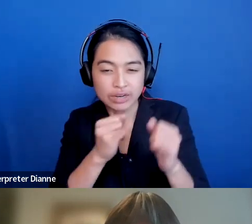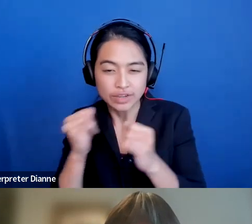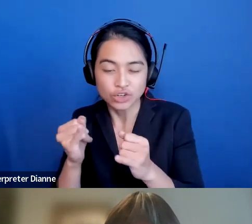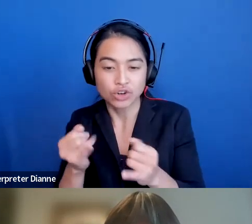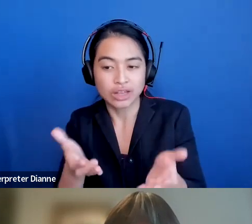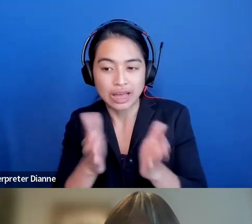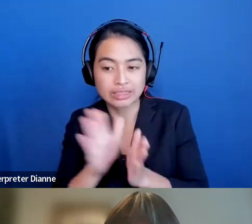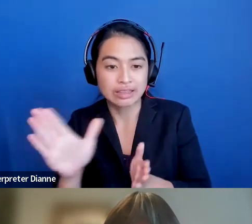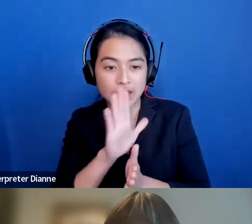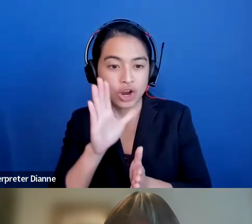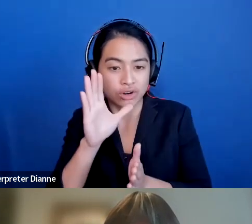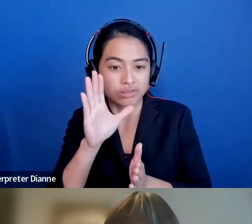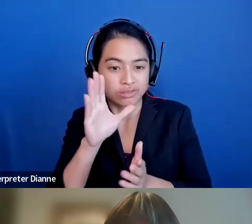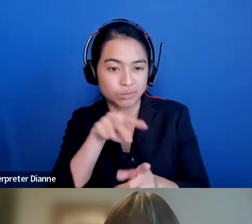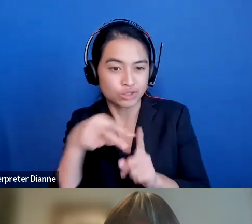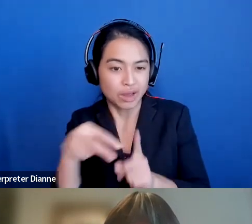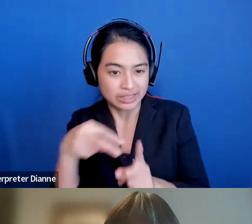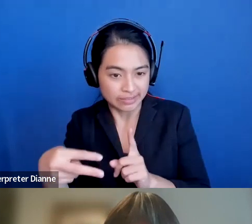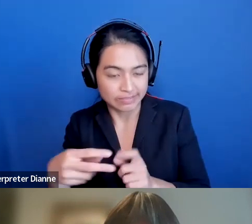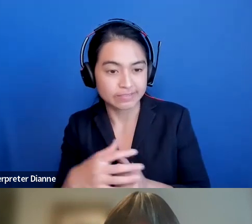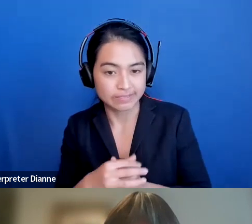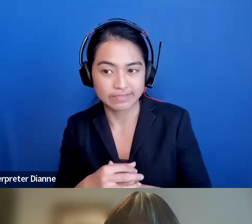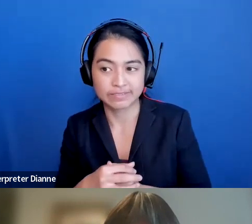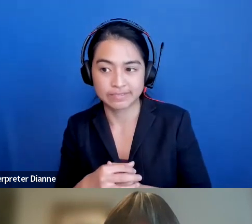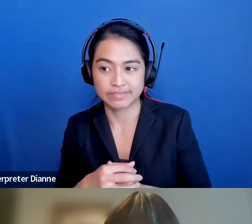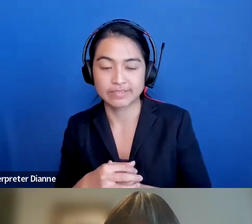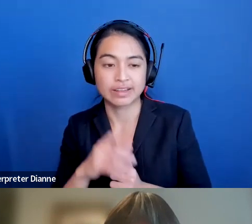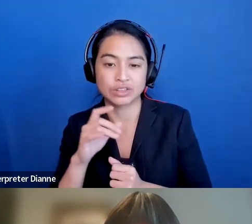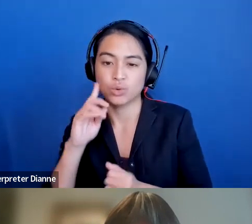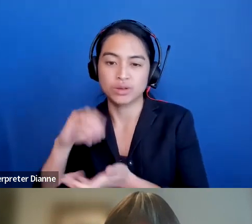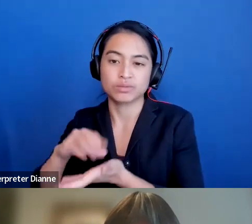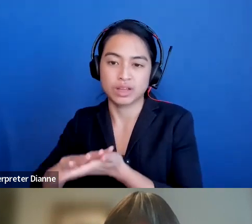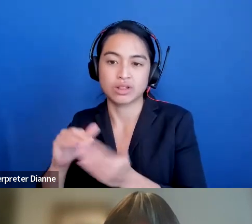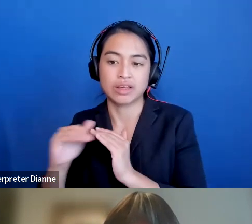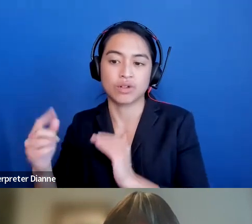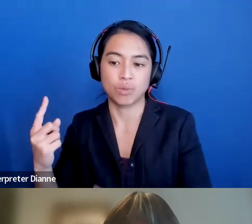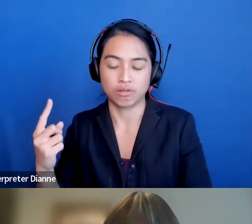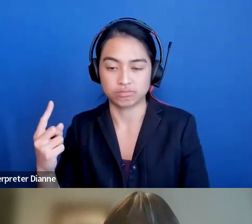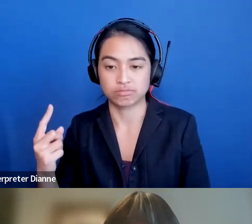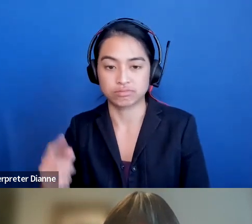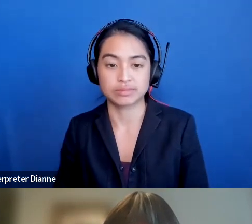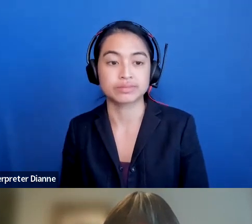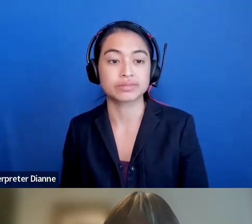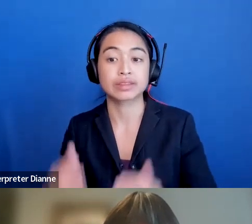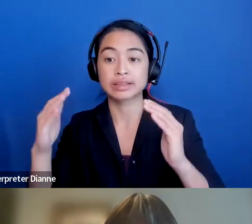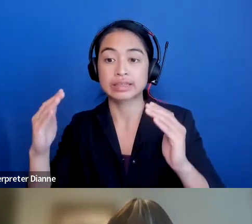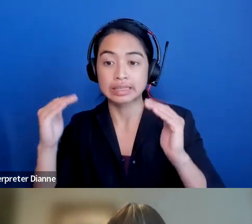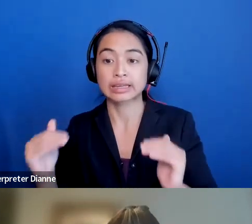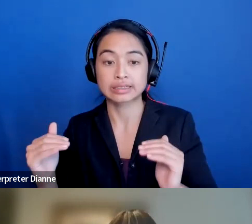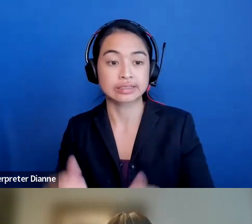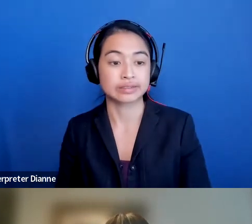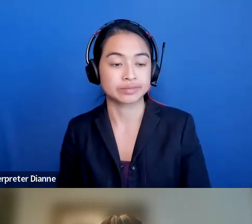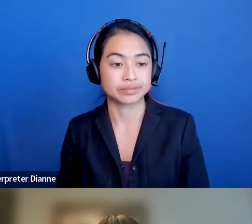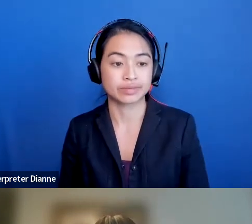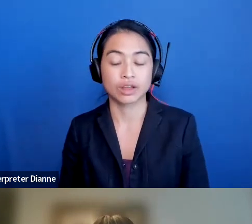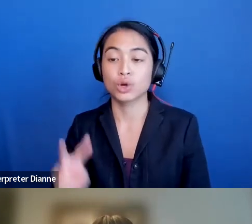perspective. And so that would be a rating of number 1. Now moving on to the next criteria, which